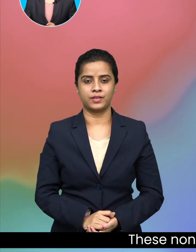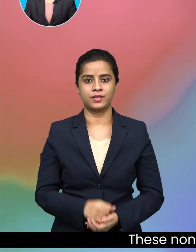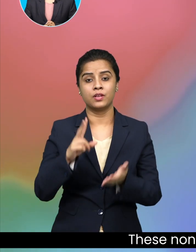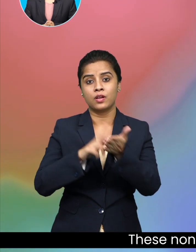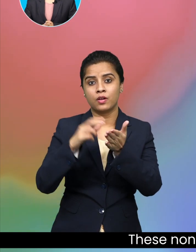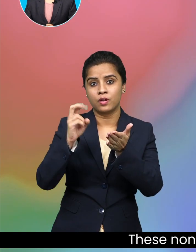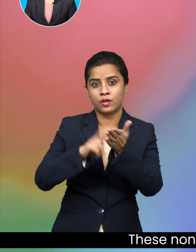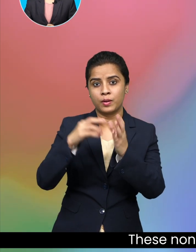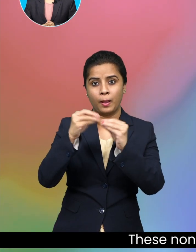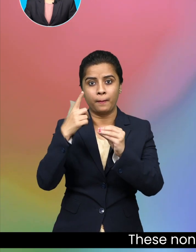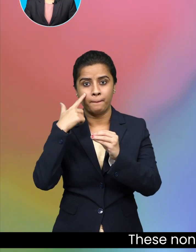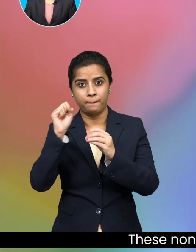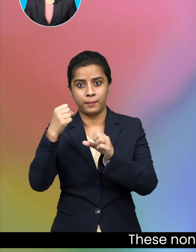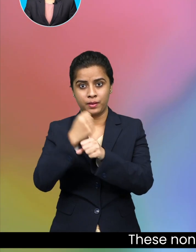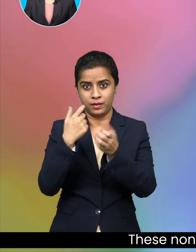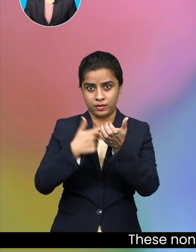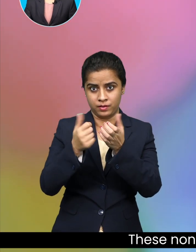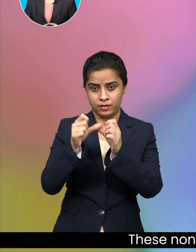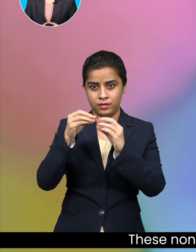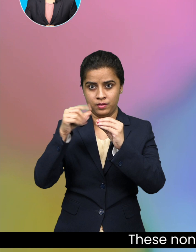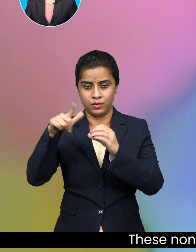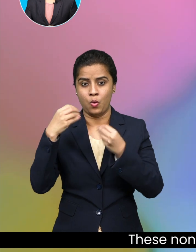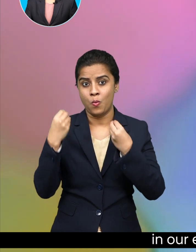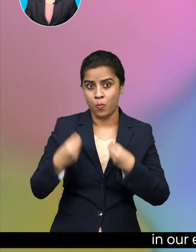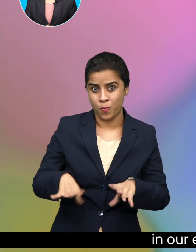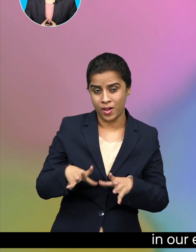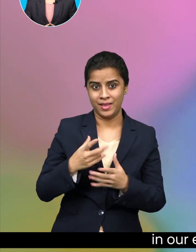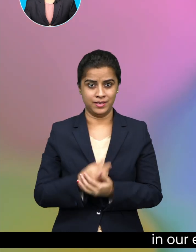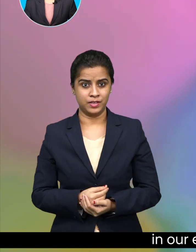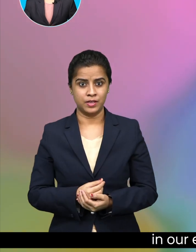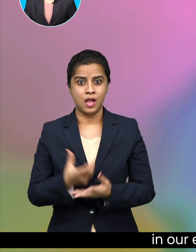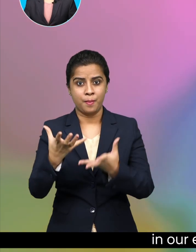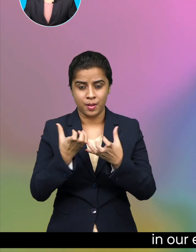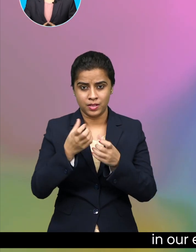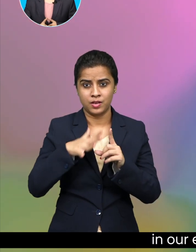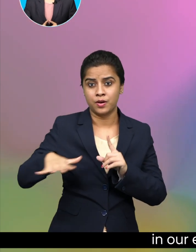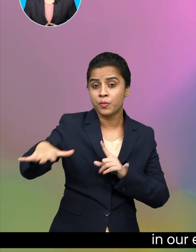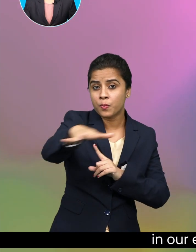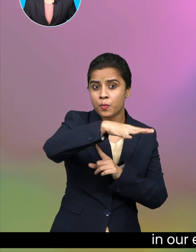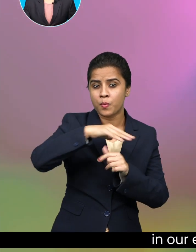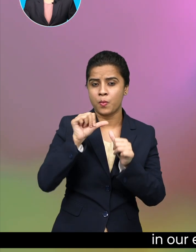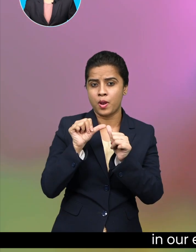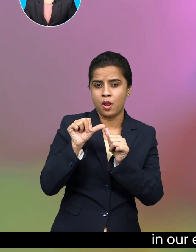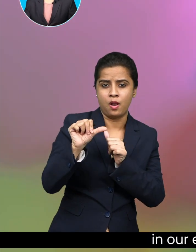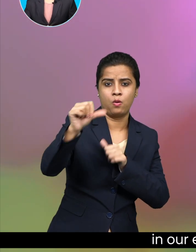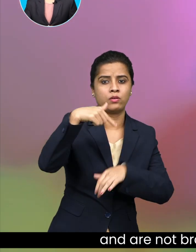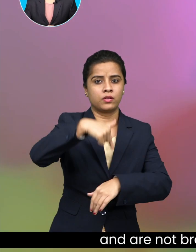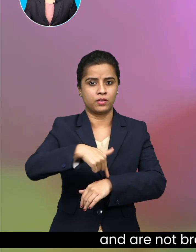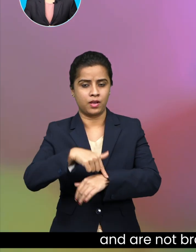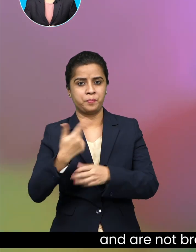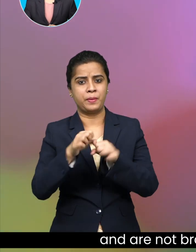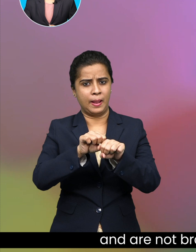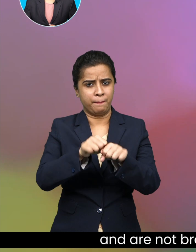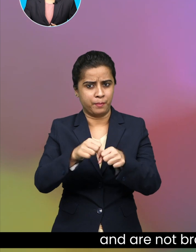These non-biodegradable wastes persist in our environment for a long time